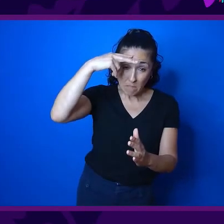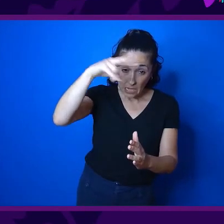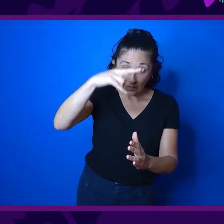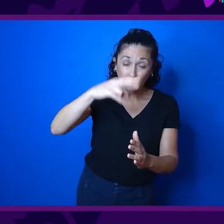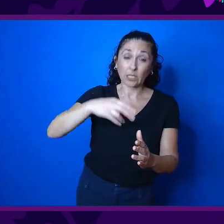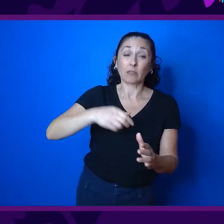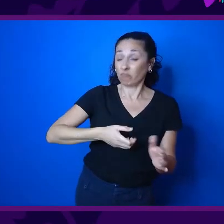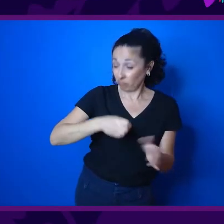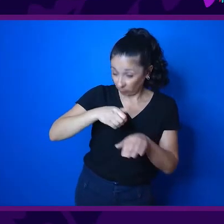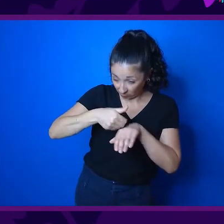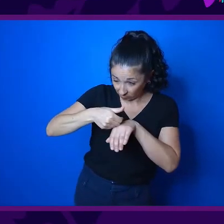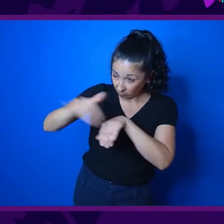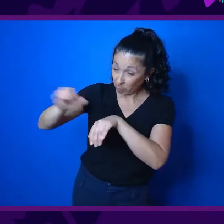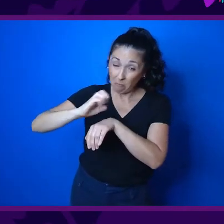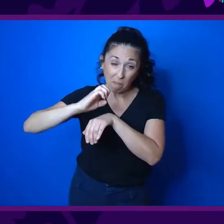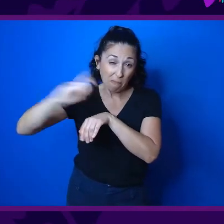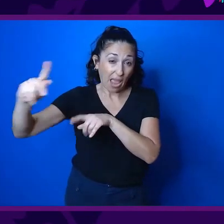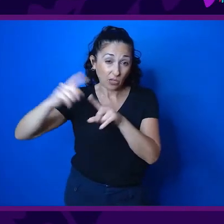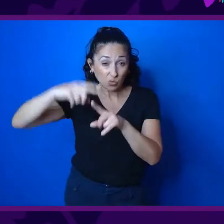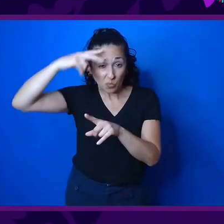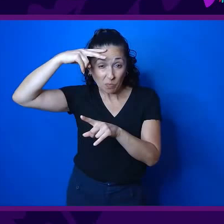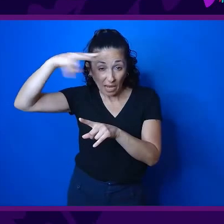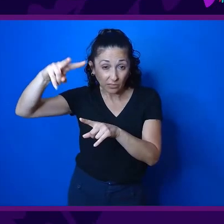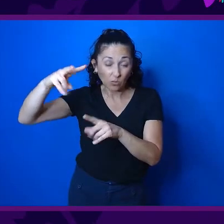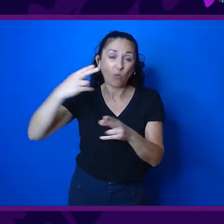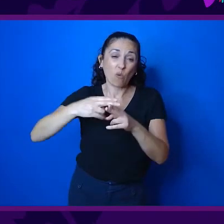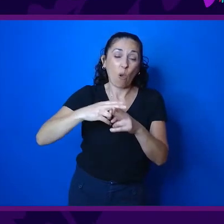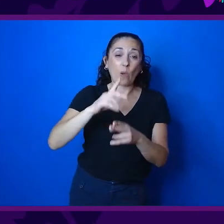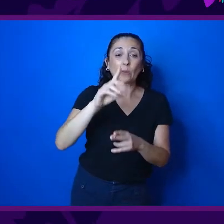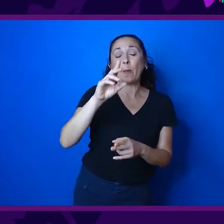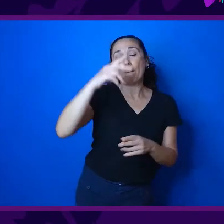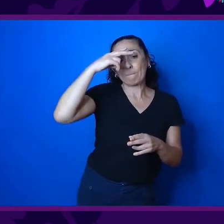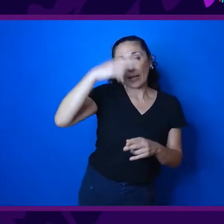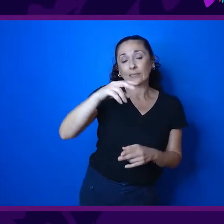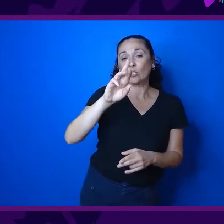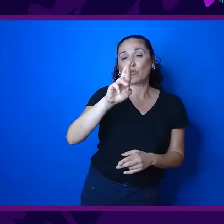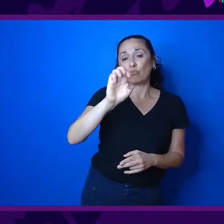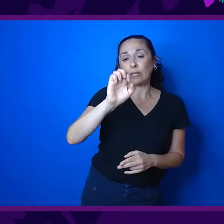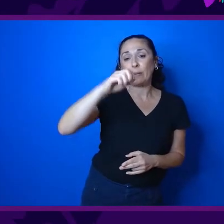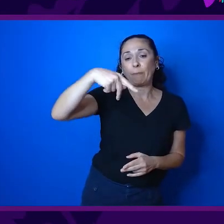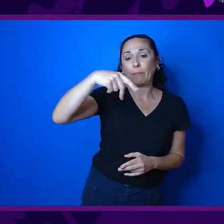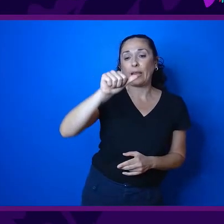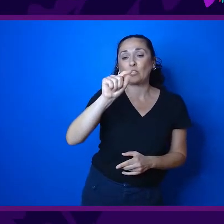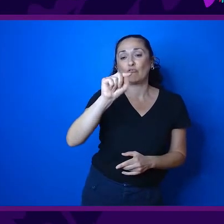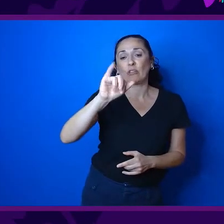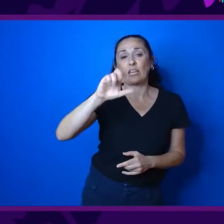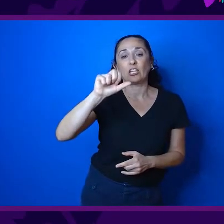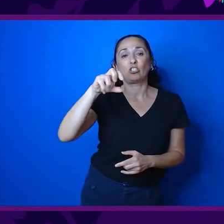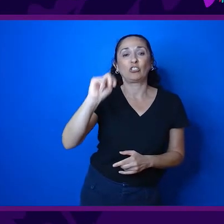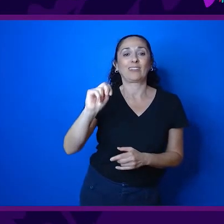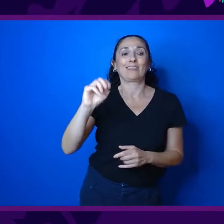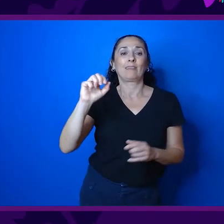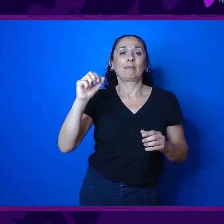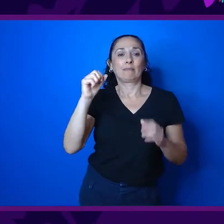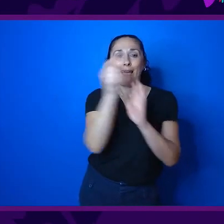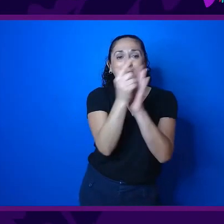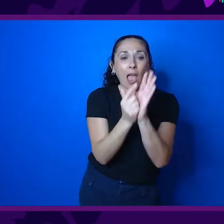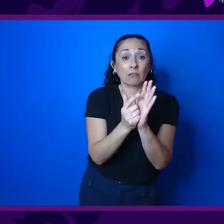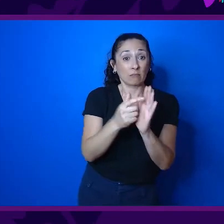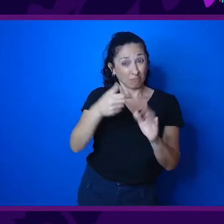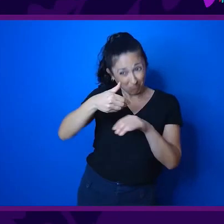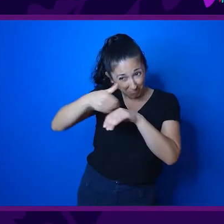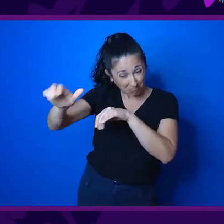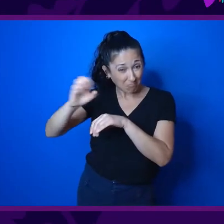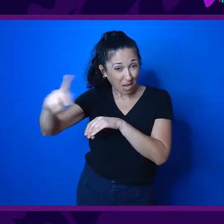They call it the Mexican Repatriation Act. And why do you think that these folks were all sent back to Mexico? Is that, and this is